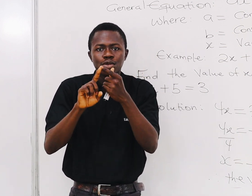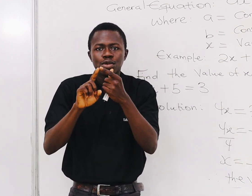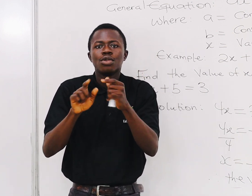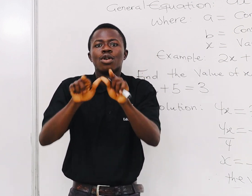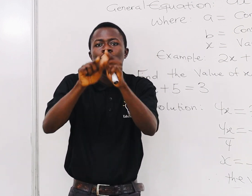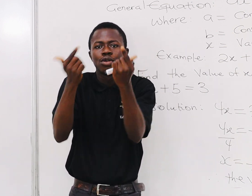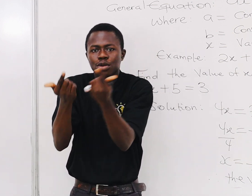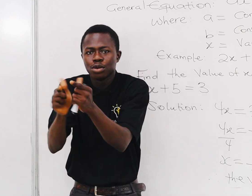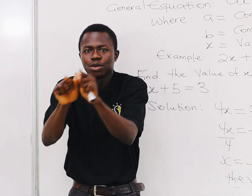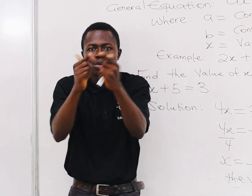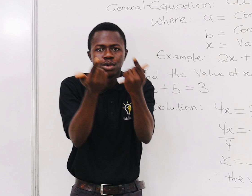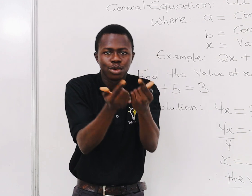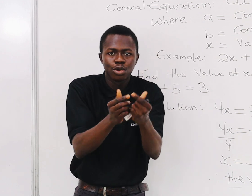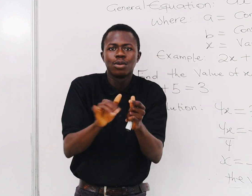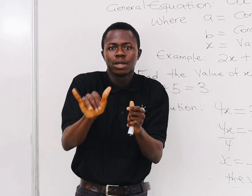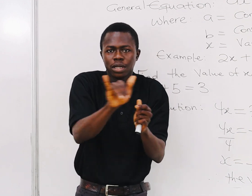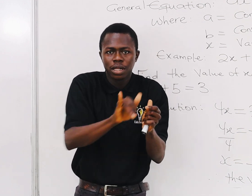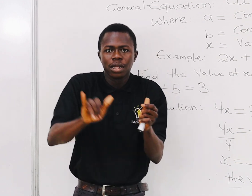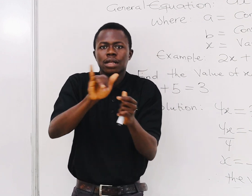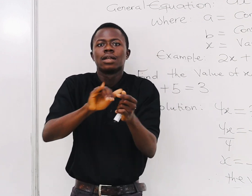is to group like terms.